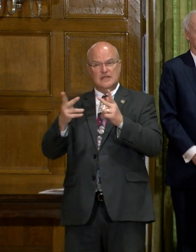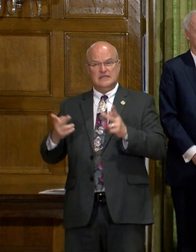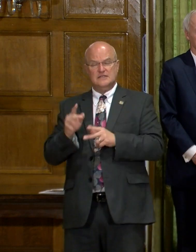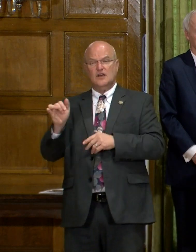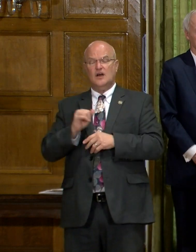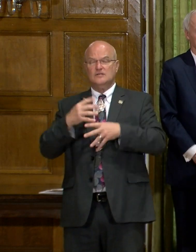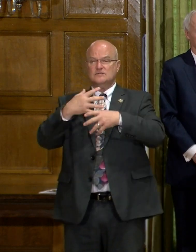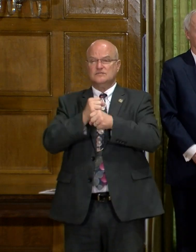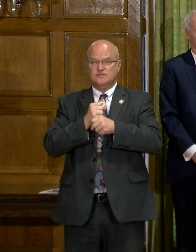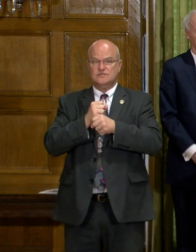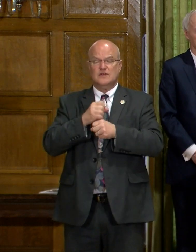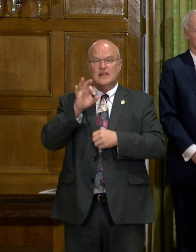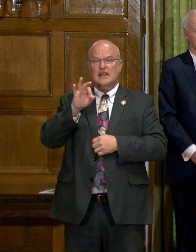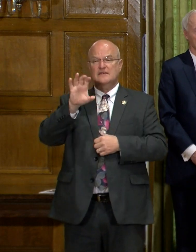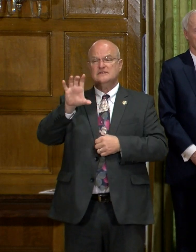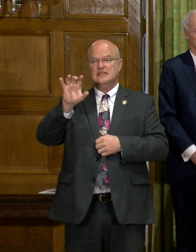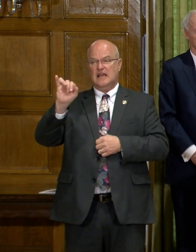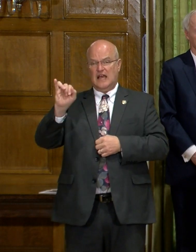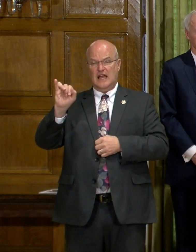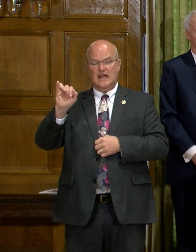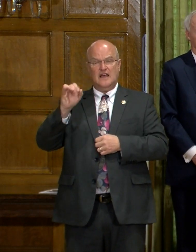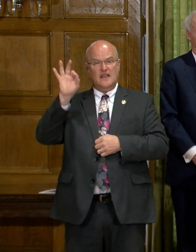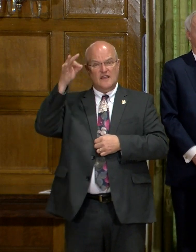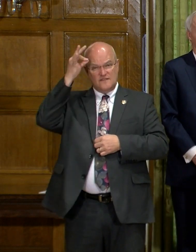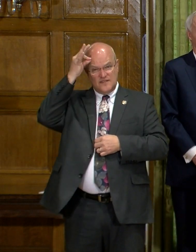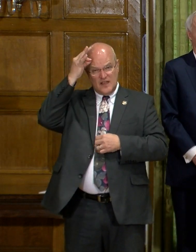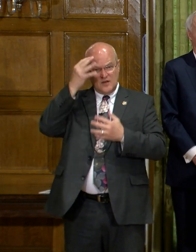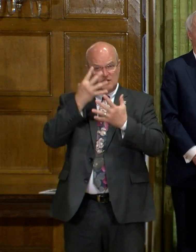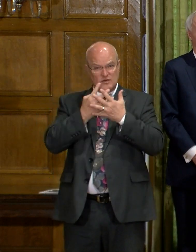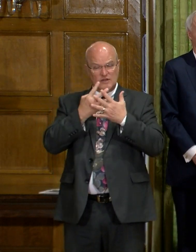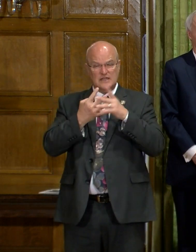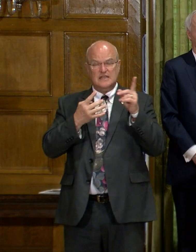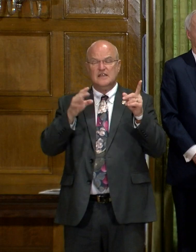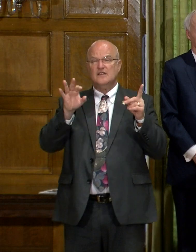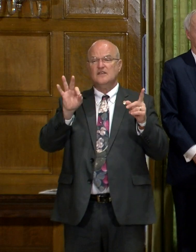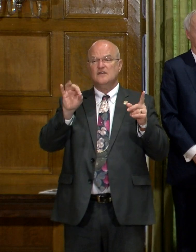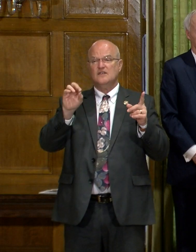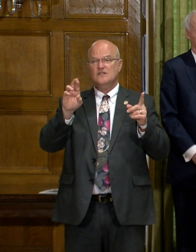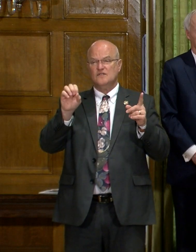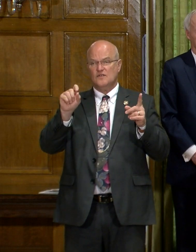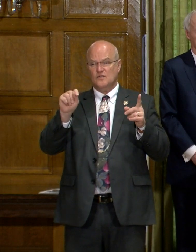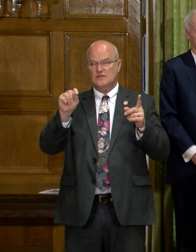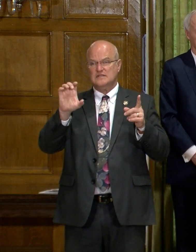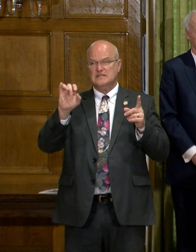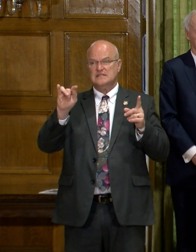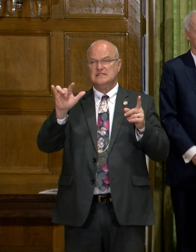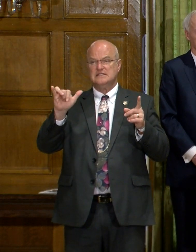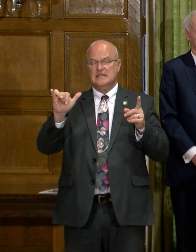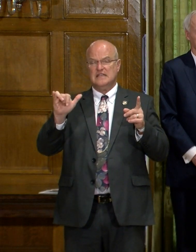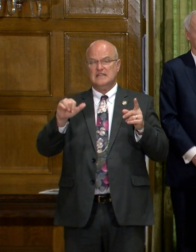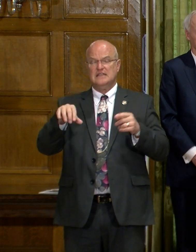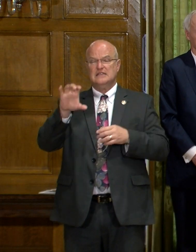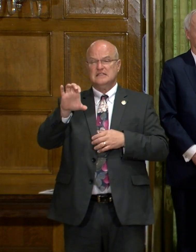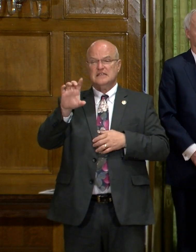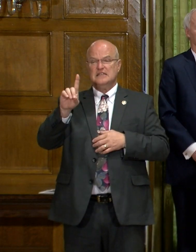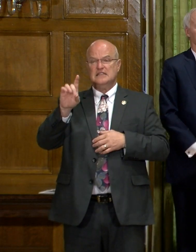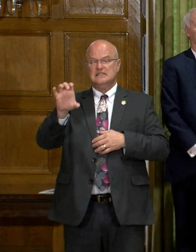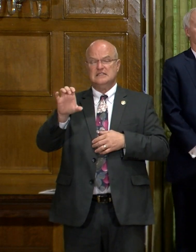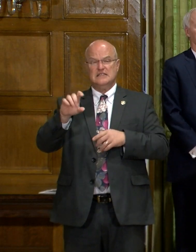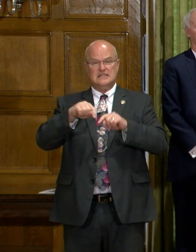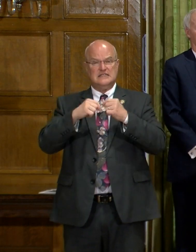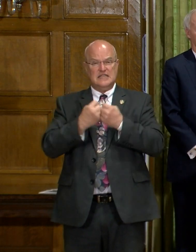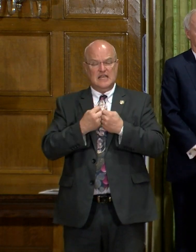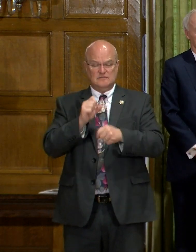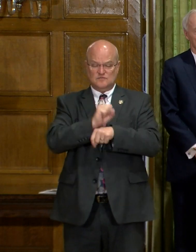I'll also give a brief update on the FCI, the Federal Correctional Institute in Forest City. The CDC team is implementing